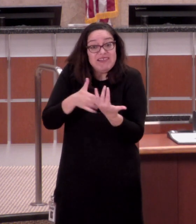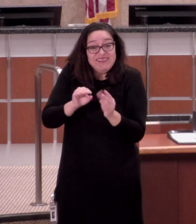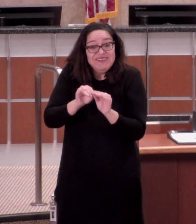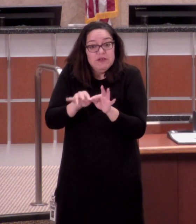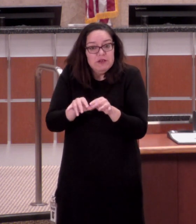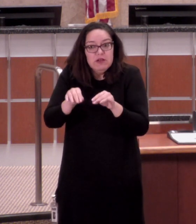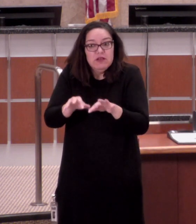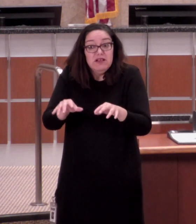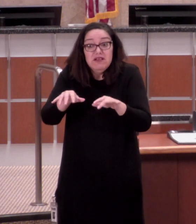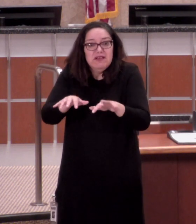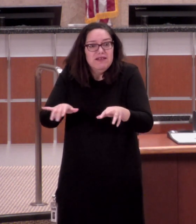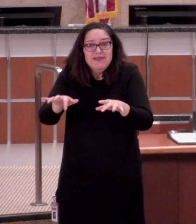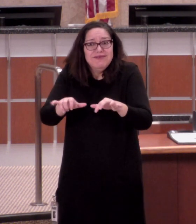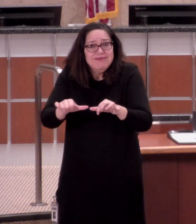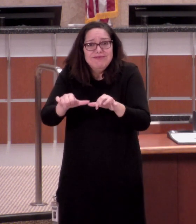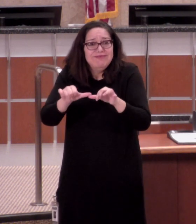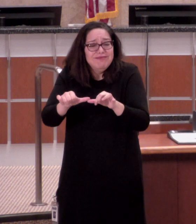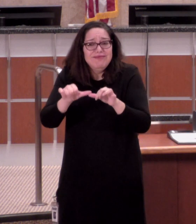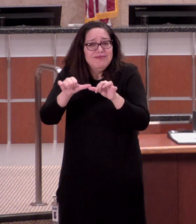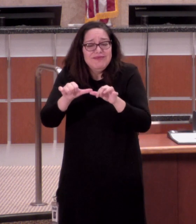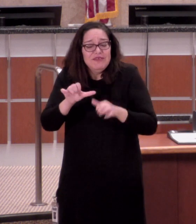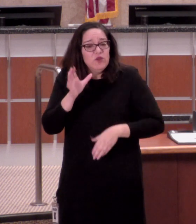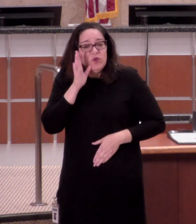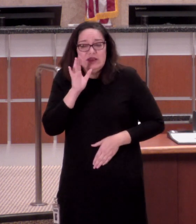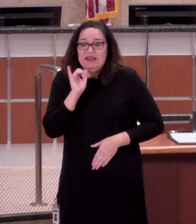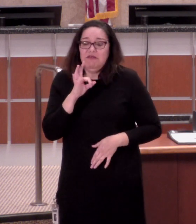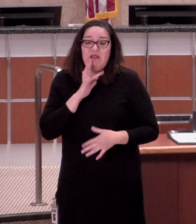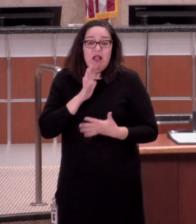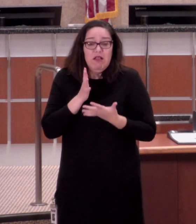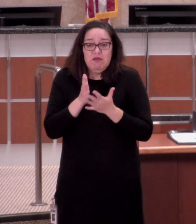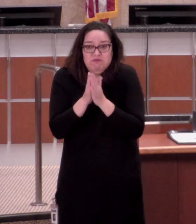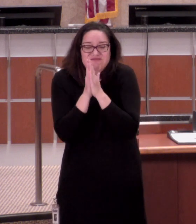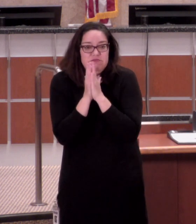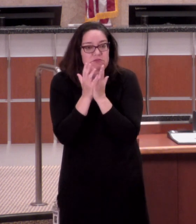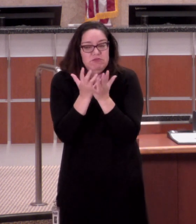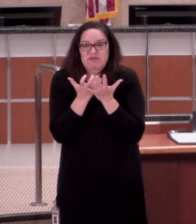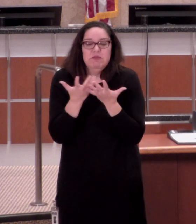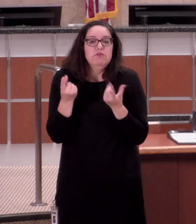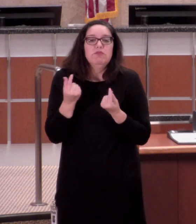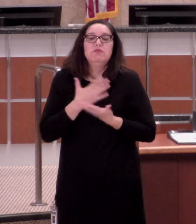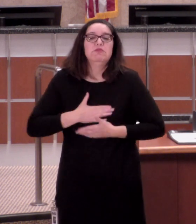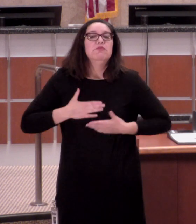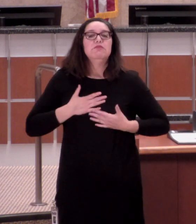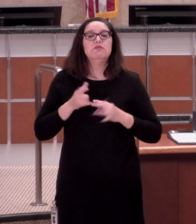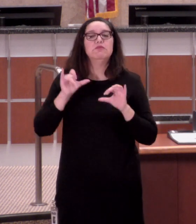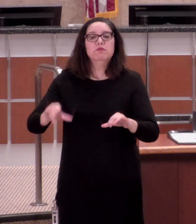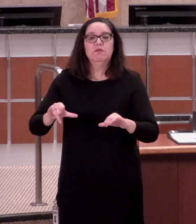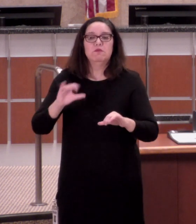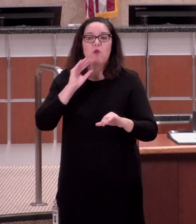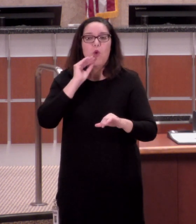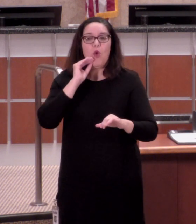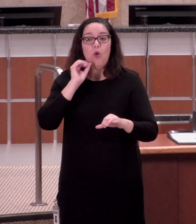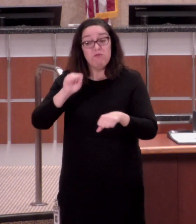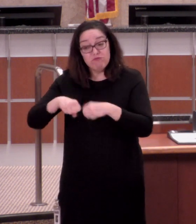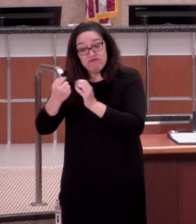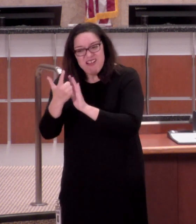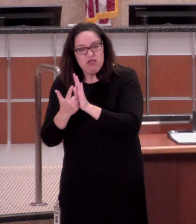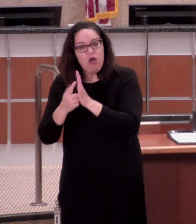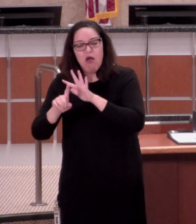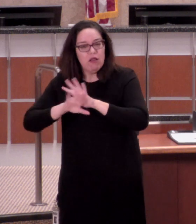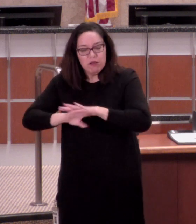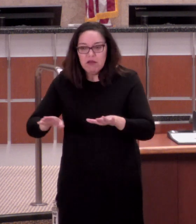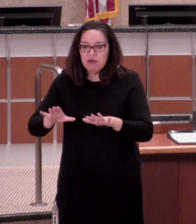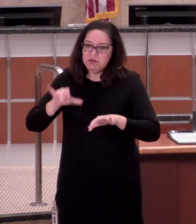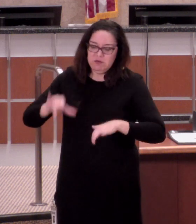not going to end. So if I could appeal to anybody, stay home, quit committing crimes and stay home.